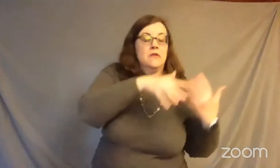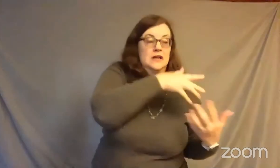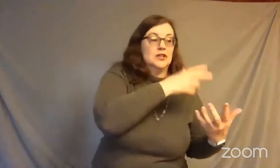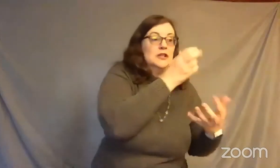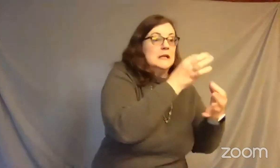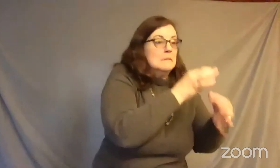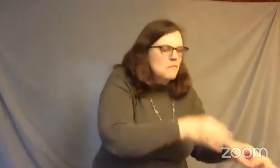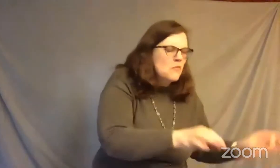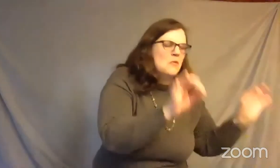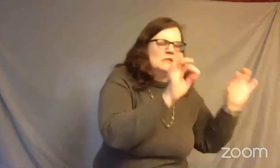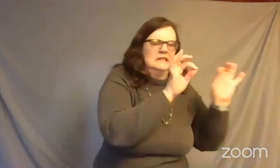consistency within them.